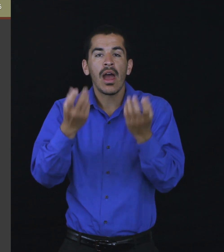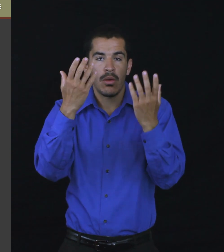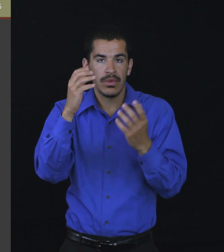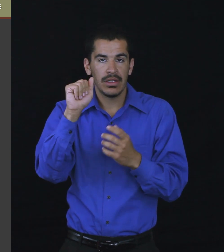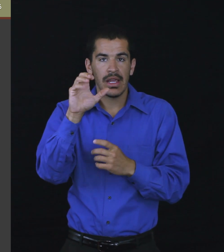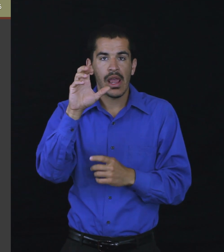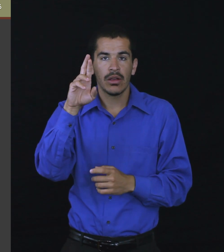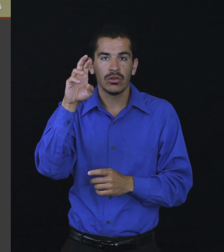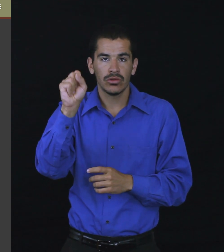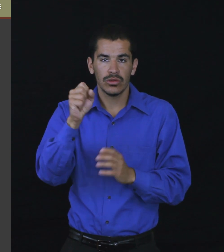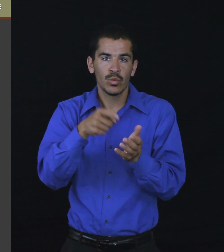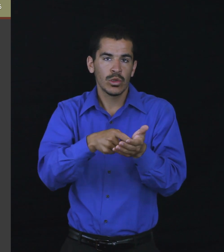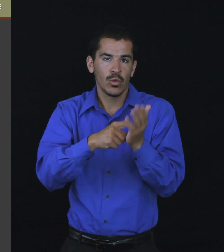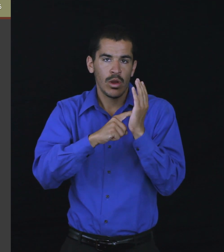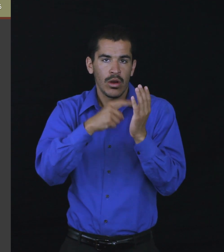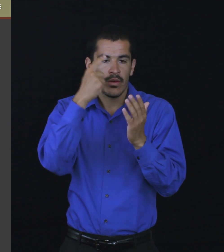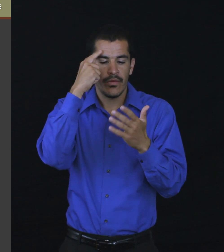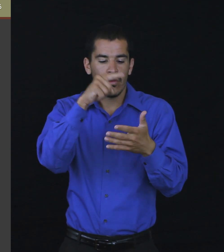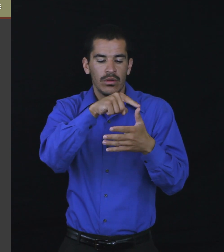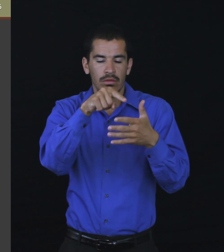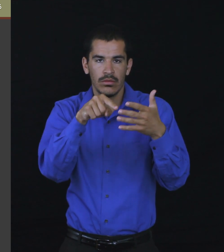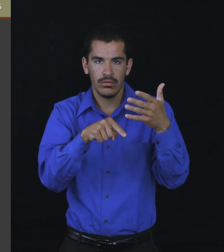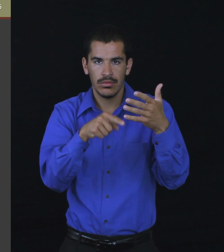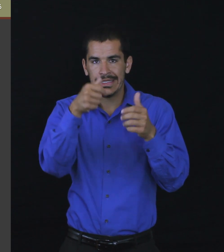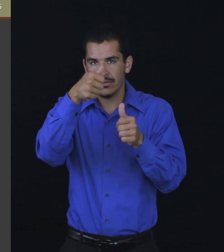to accommodate them.